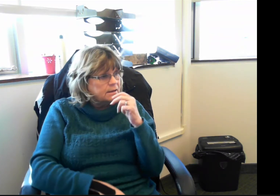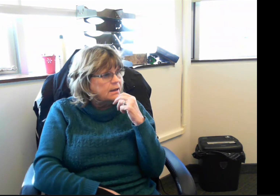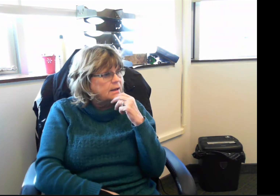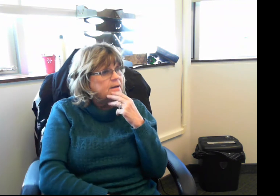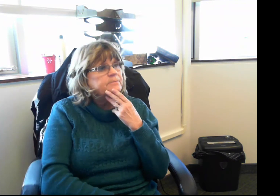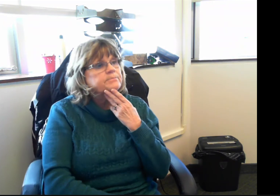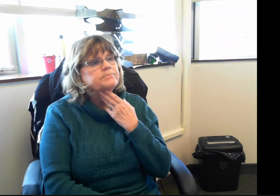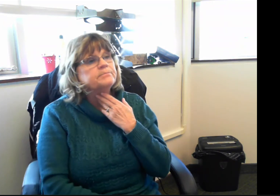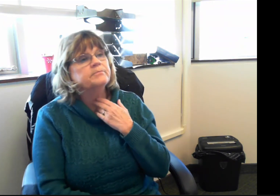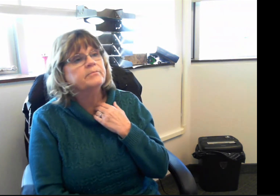Okay.